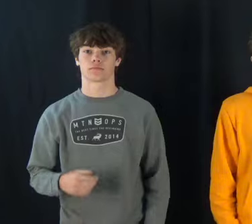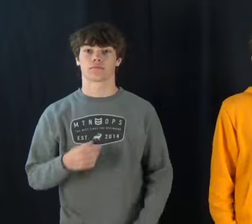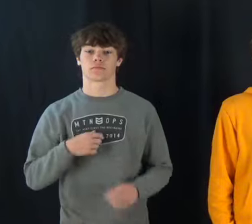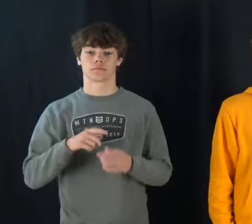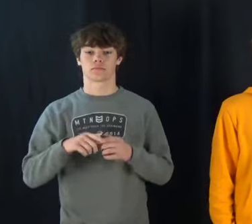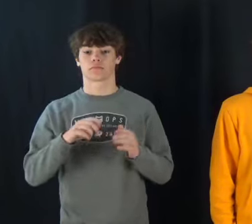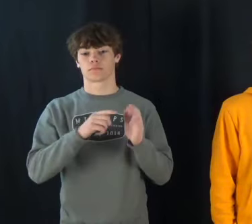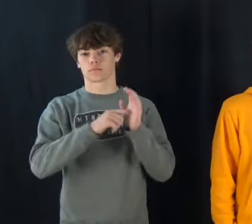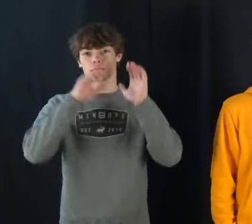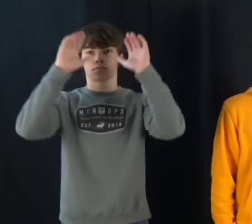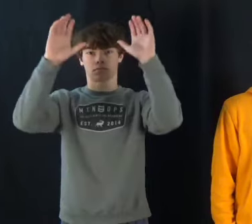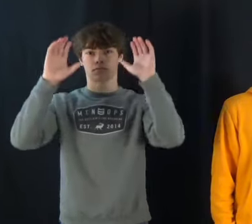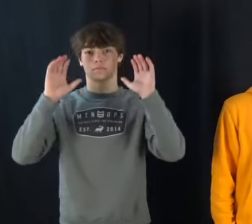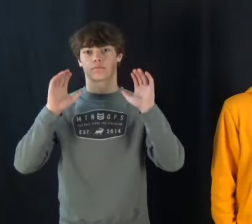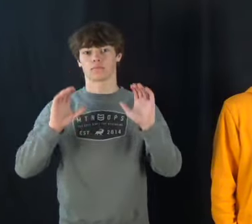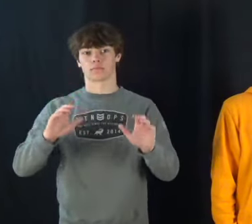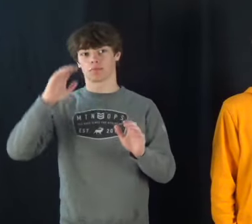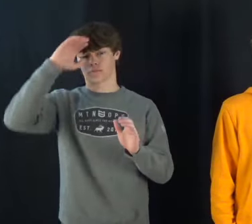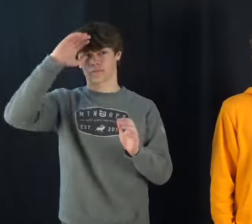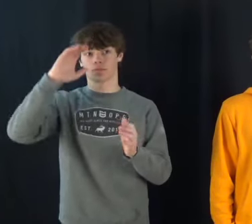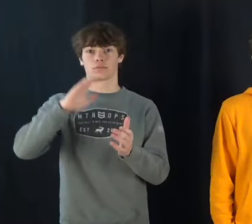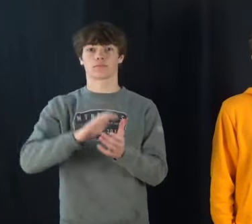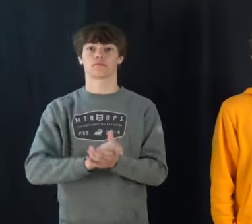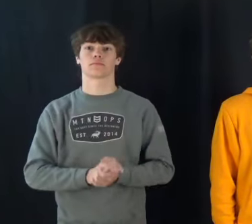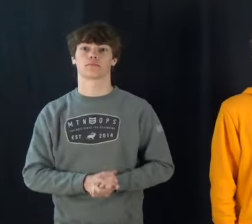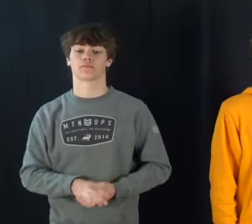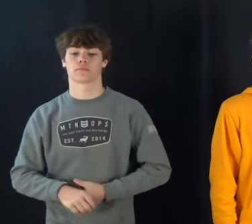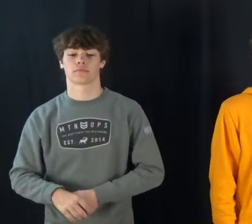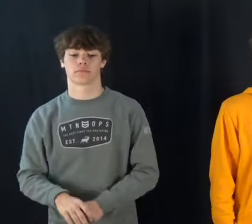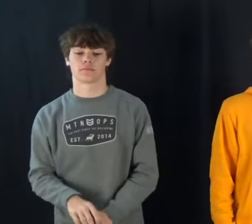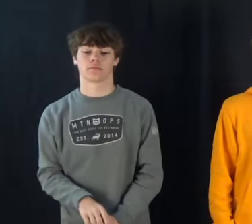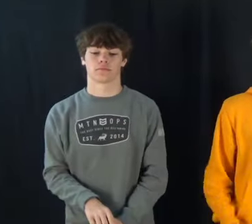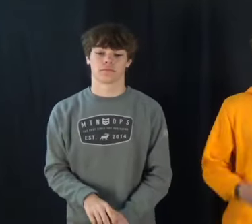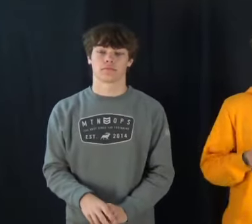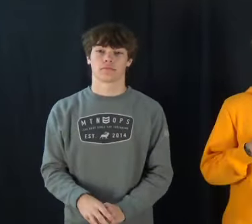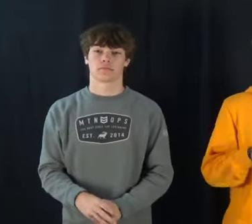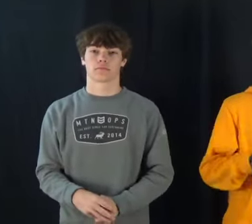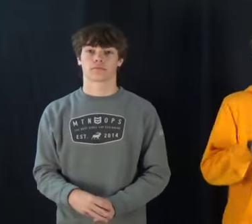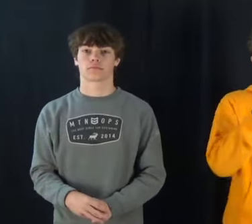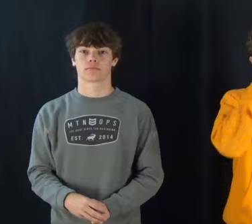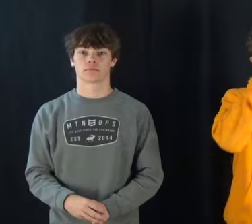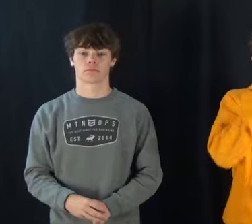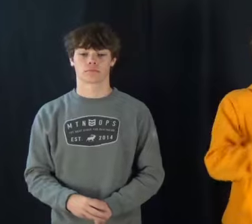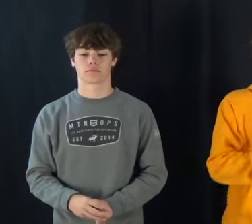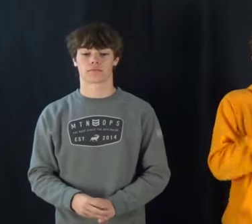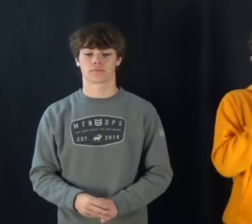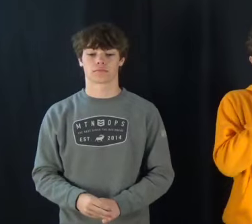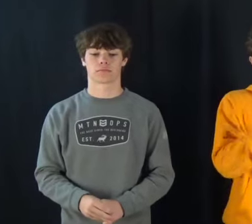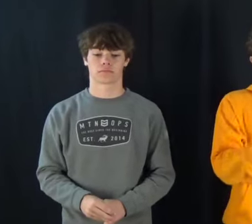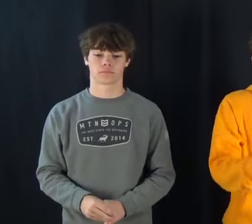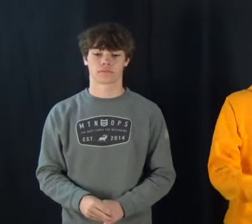I just can't believe the wonder of this feeling too I just can't believe it's true